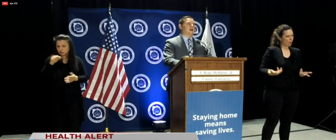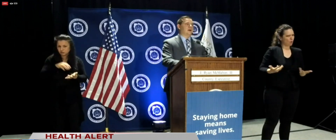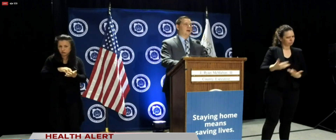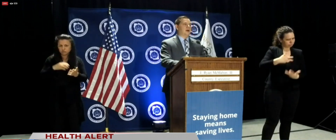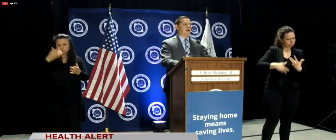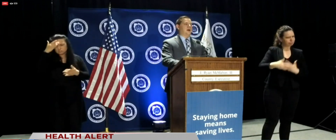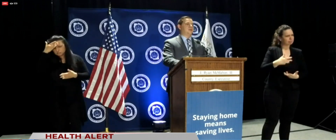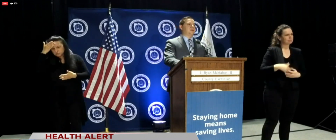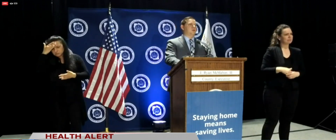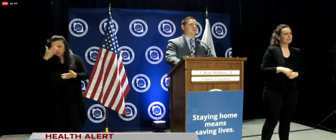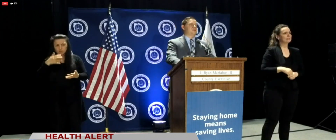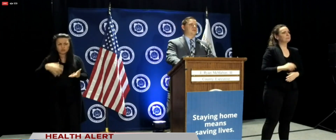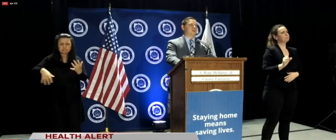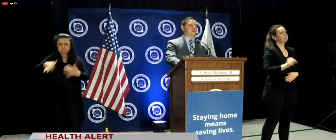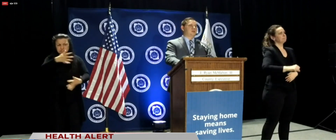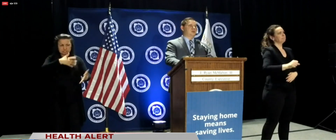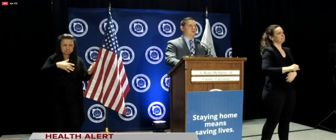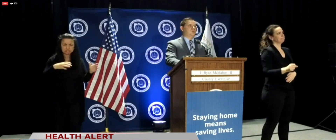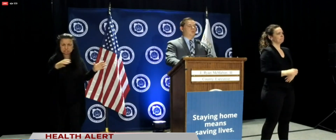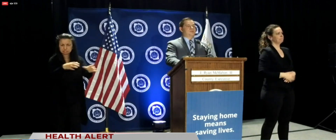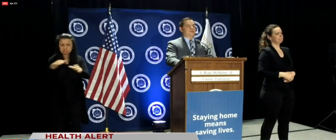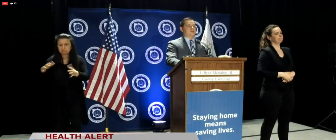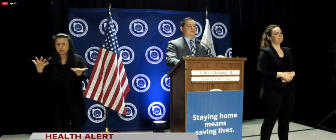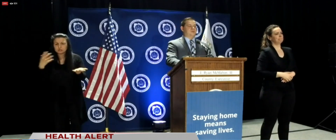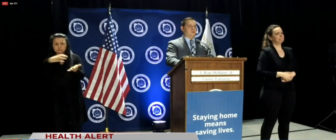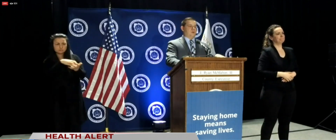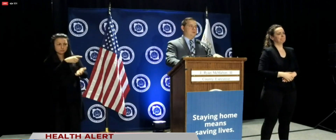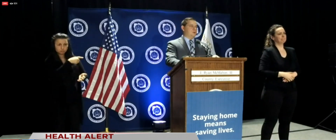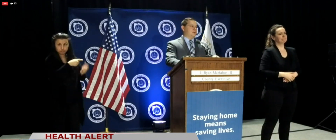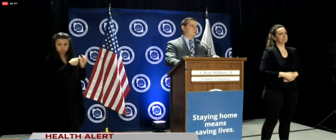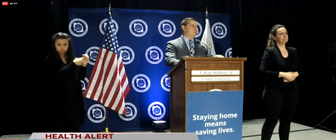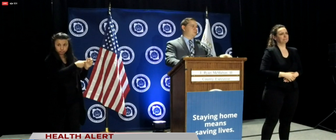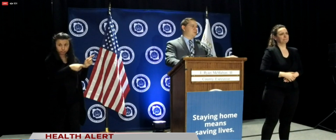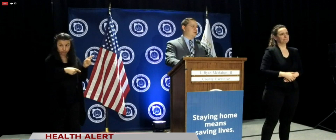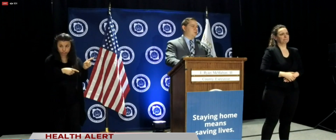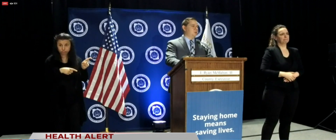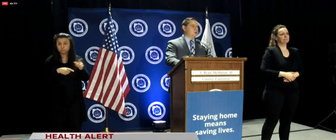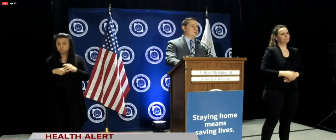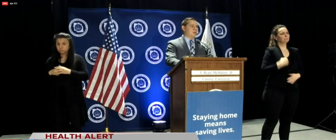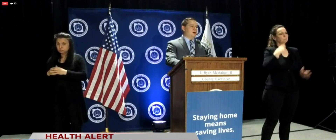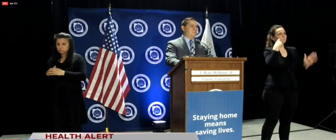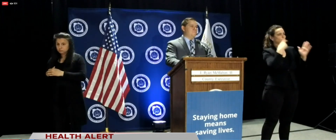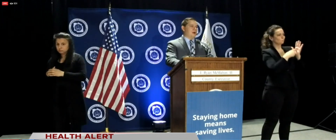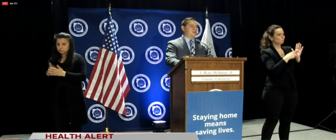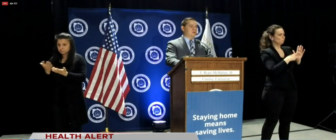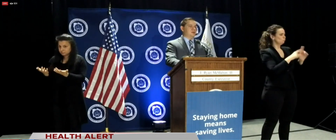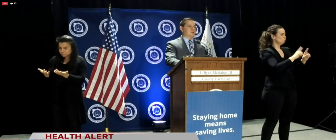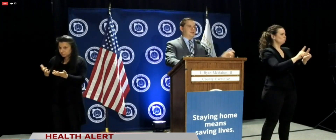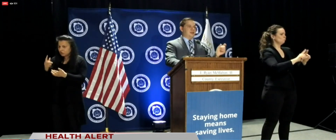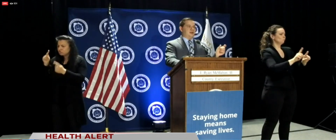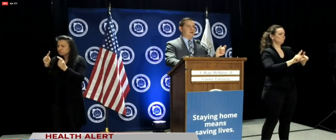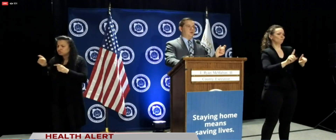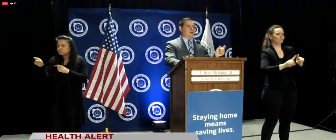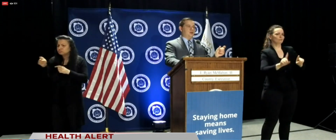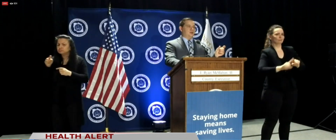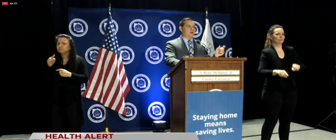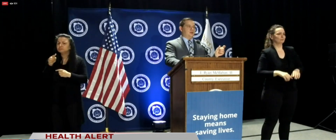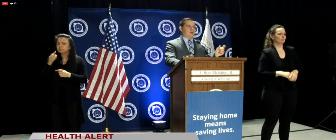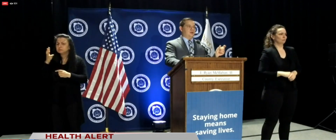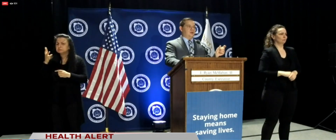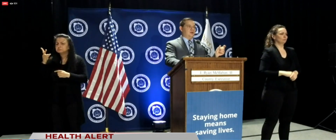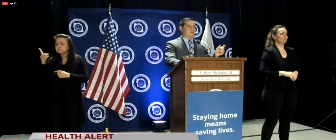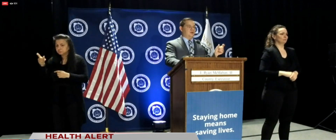Yeah, I think we're seeing different ones, right? So I think under the